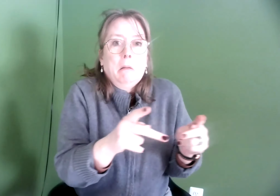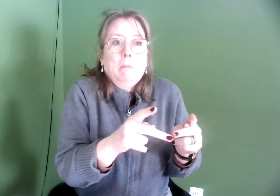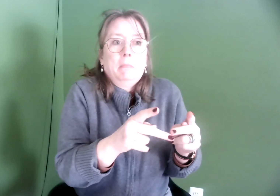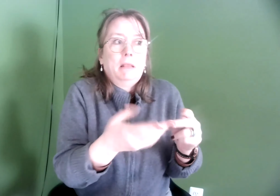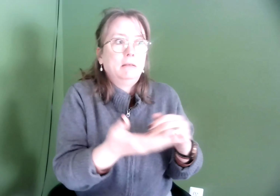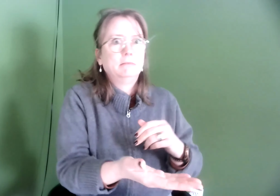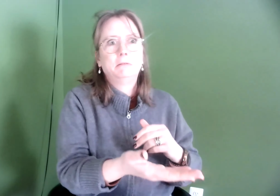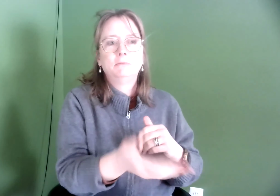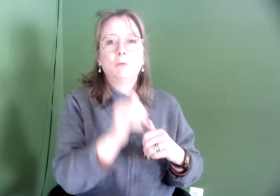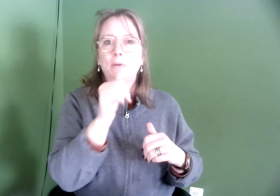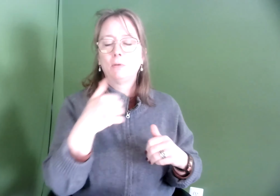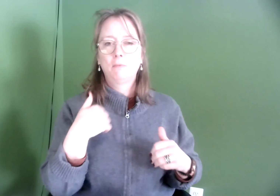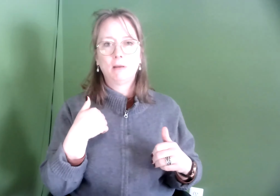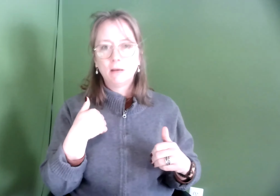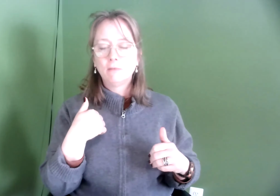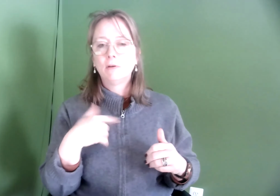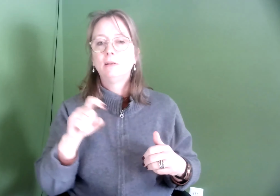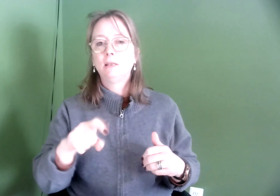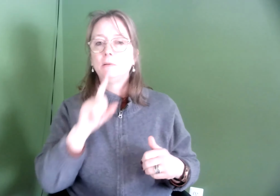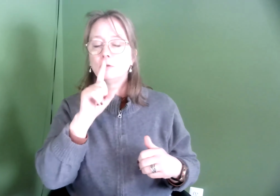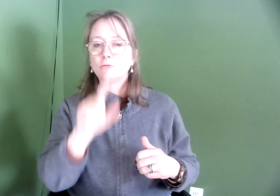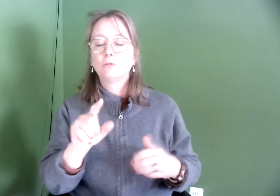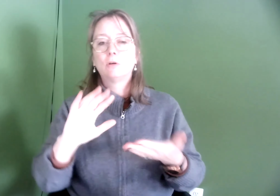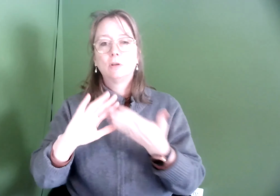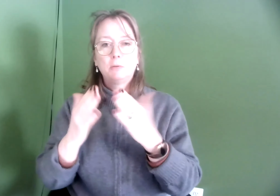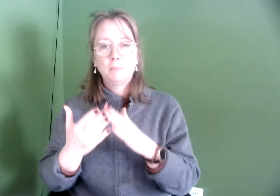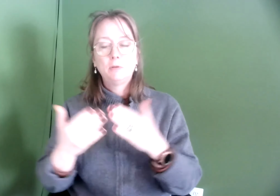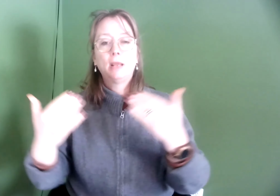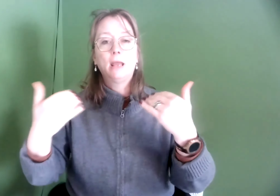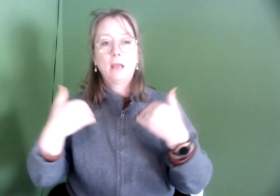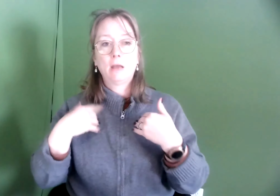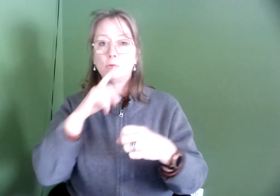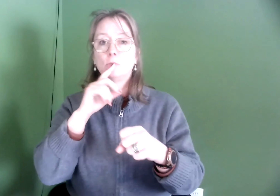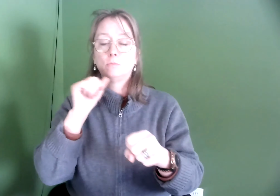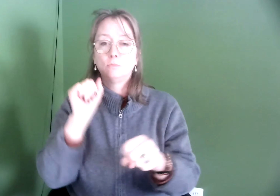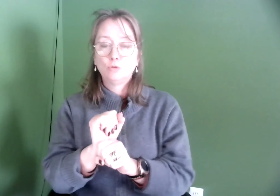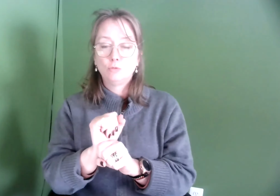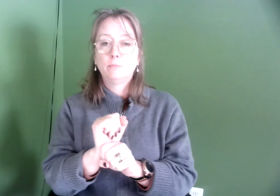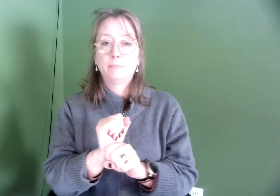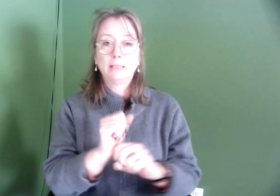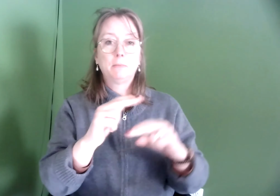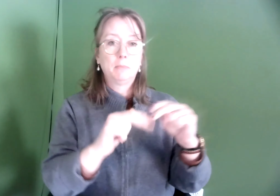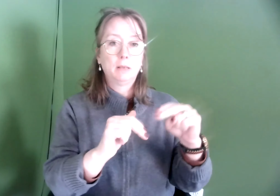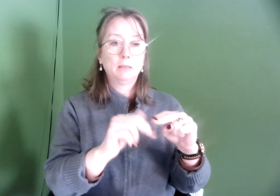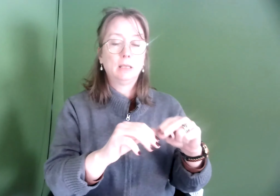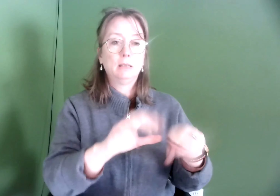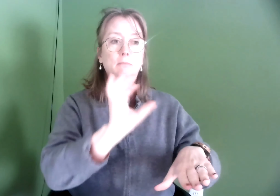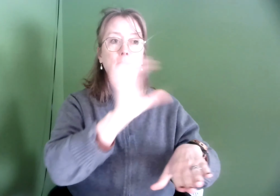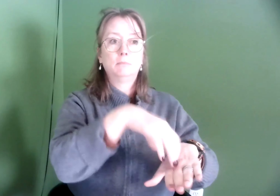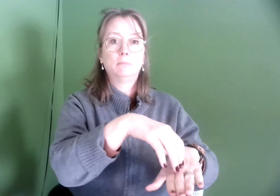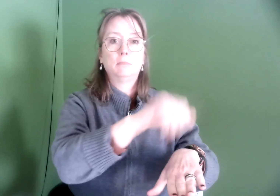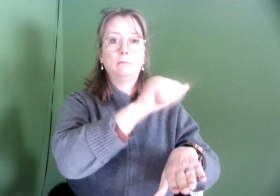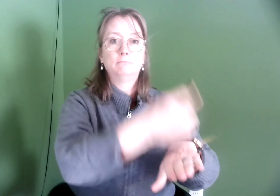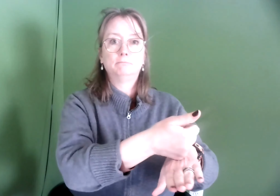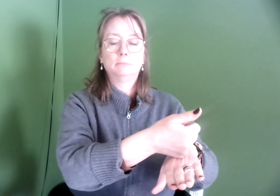So making sure that the communities have the physical places, and I like the community part